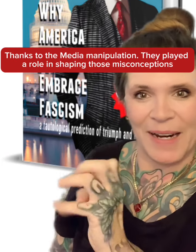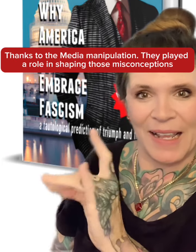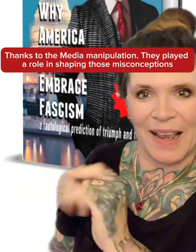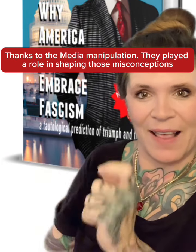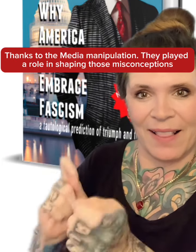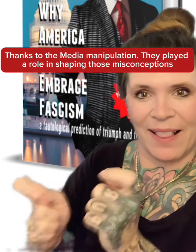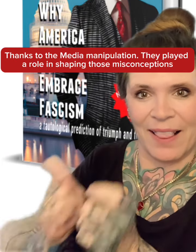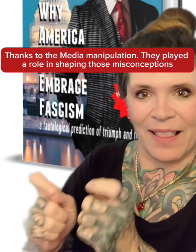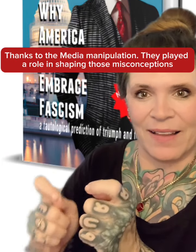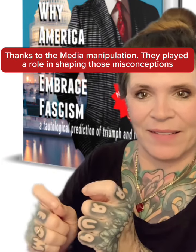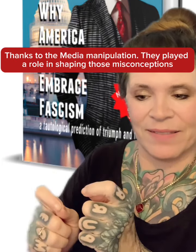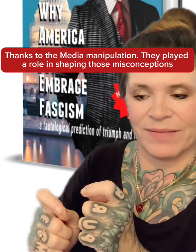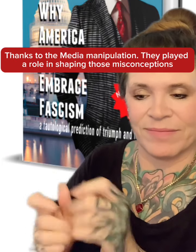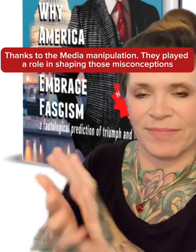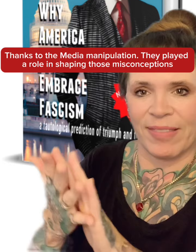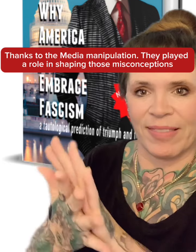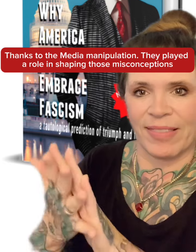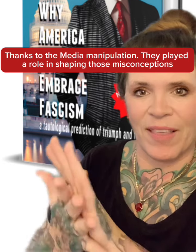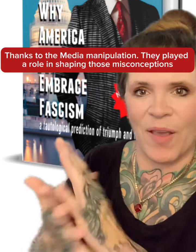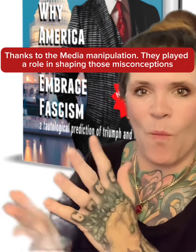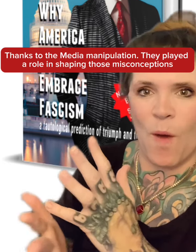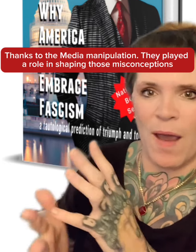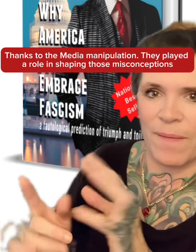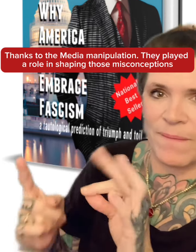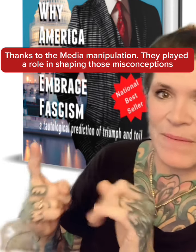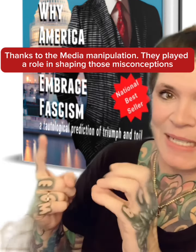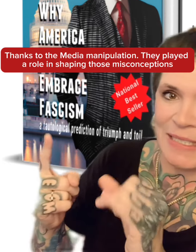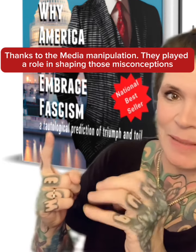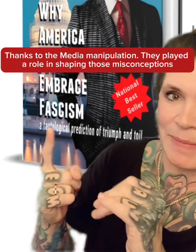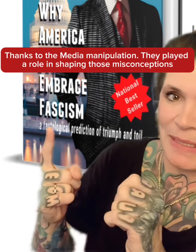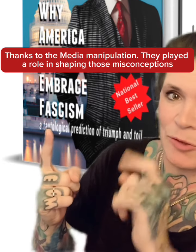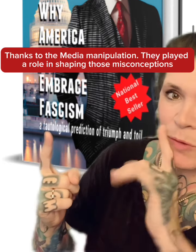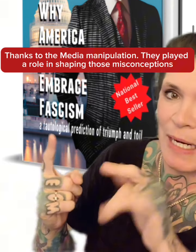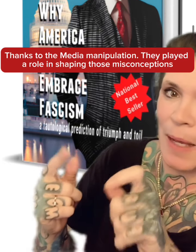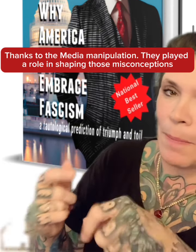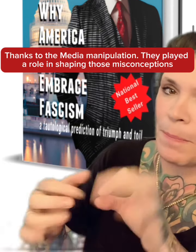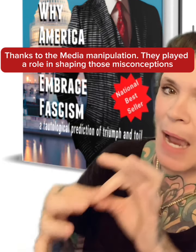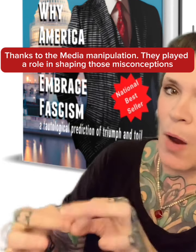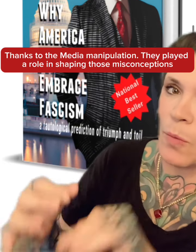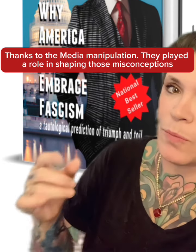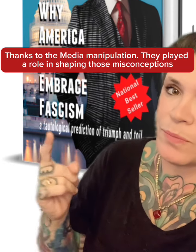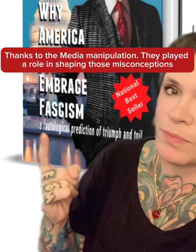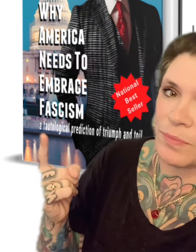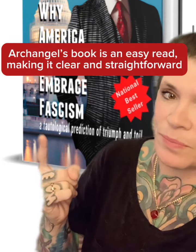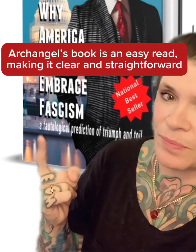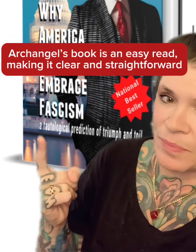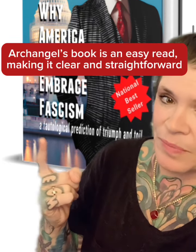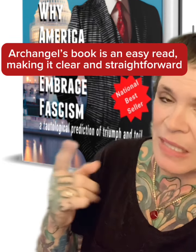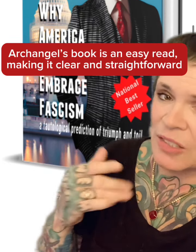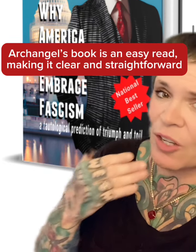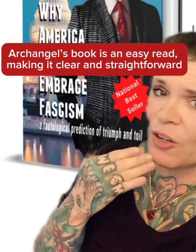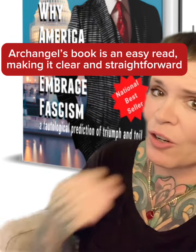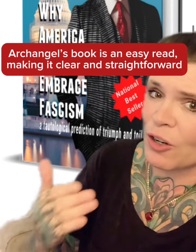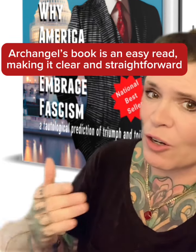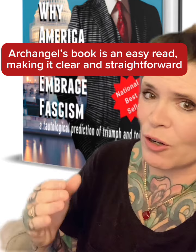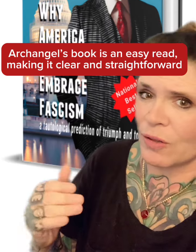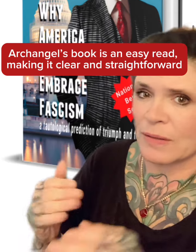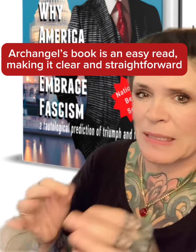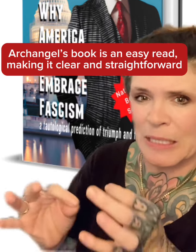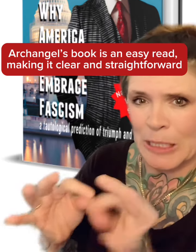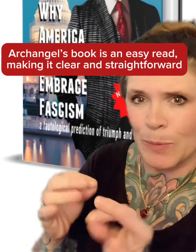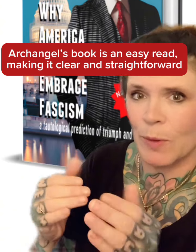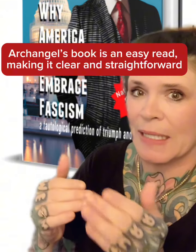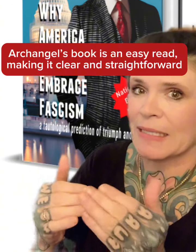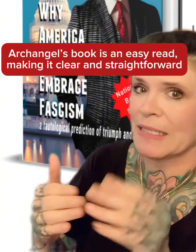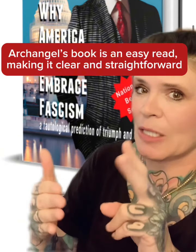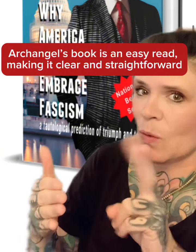Thanks to the media manipulation, they played a role in shaping those misconceptions. Archangel's book is an easy